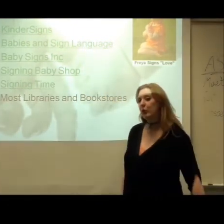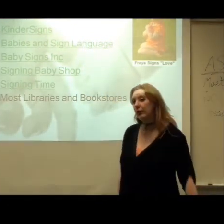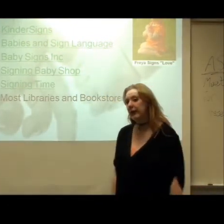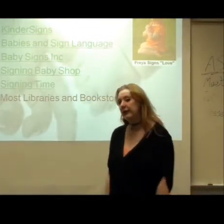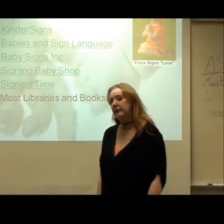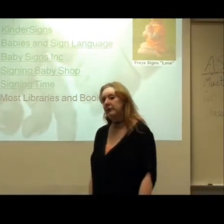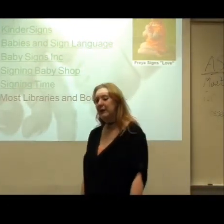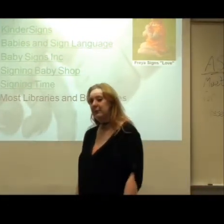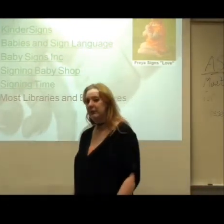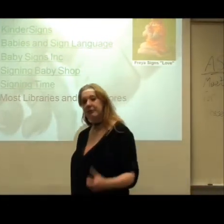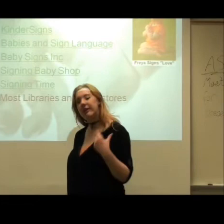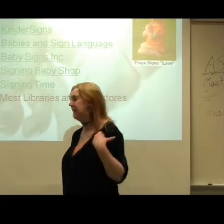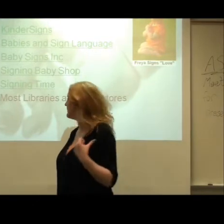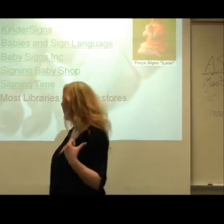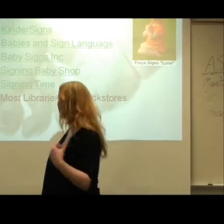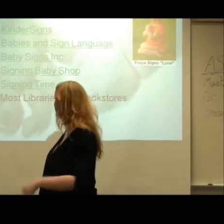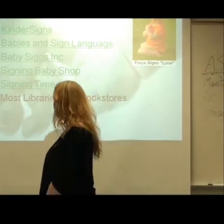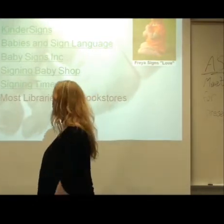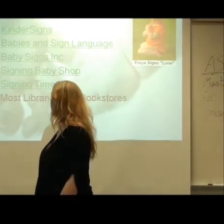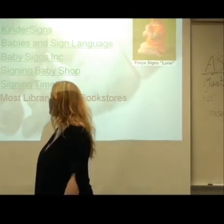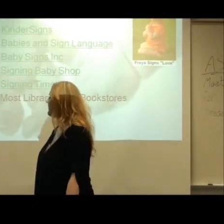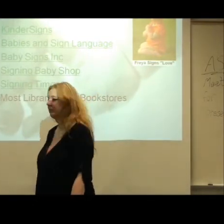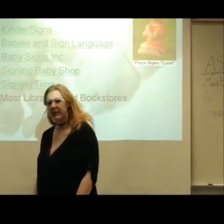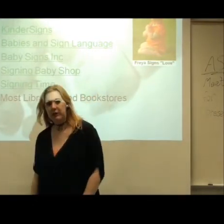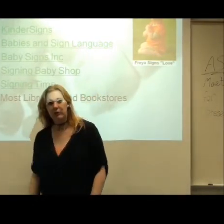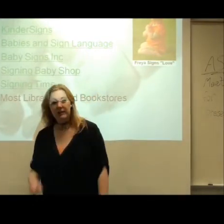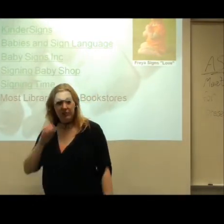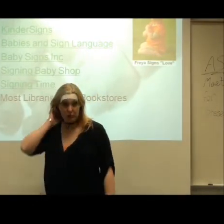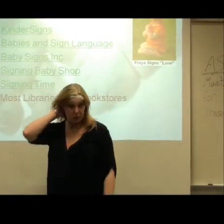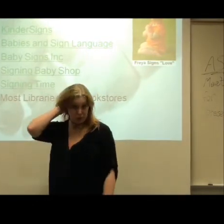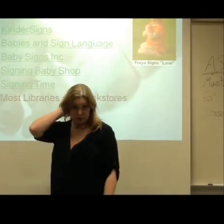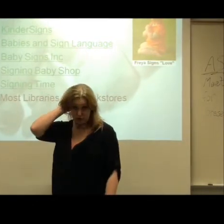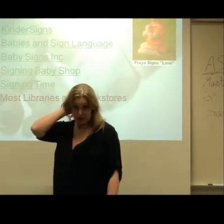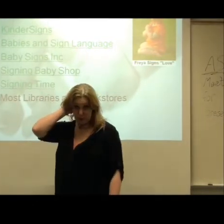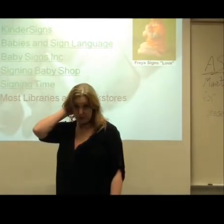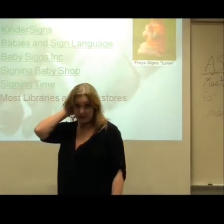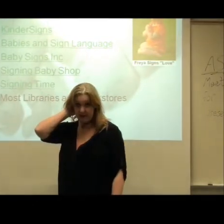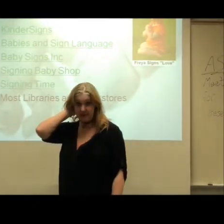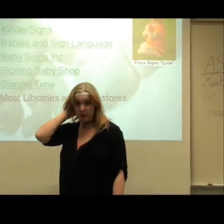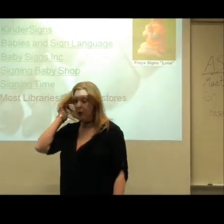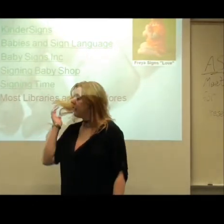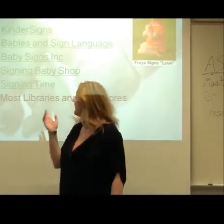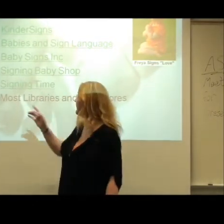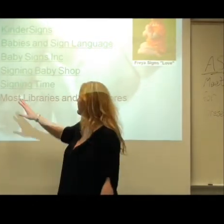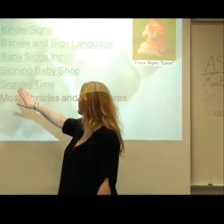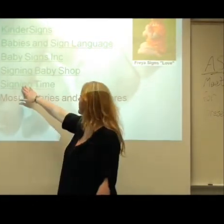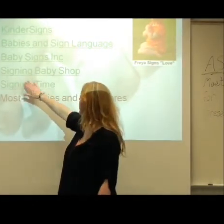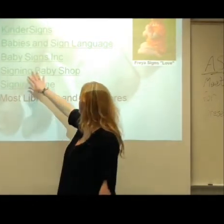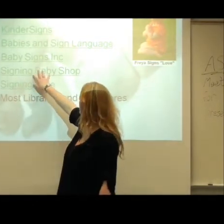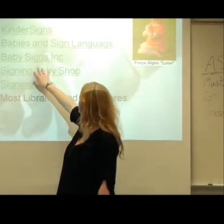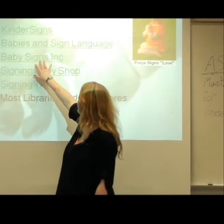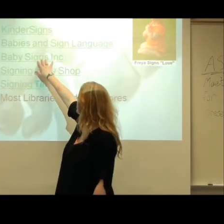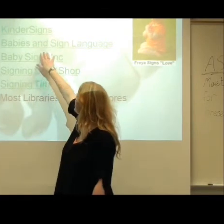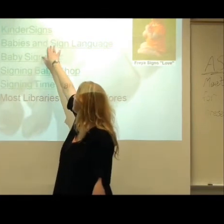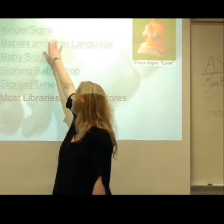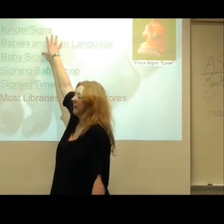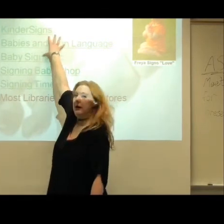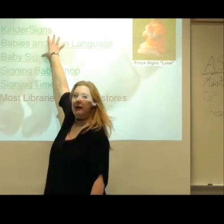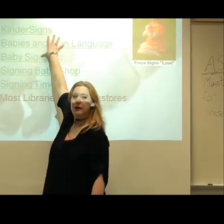for in a couple of slides back. That'll take you right to their websites. So this is the name of them.